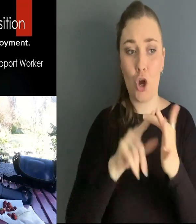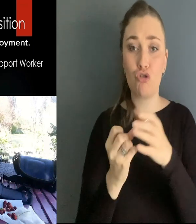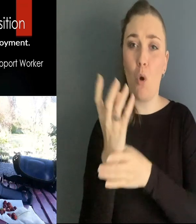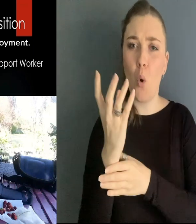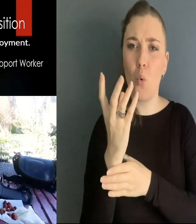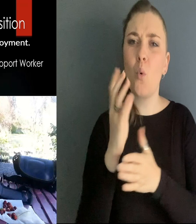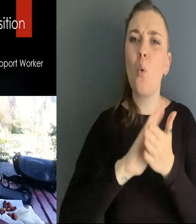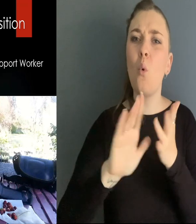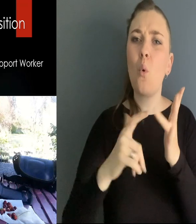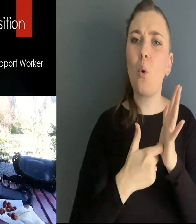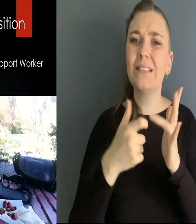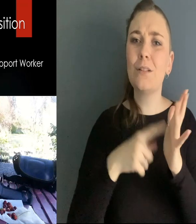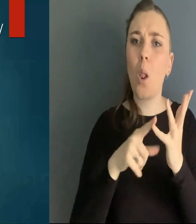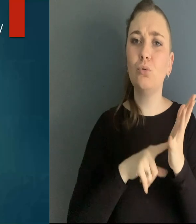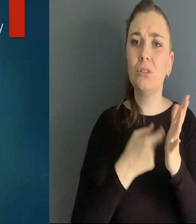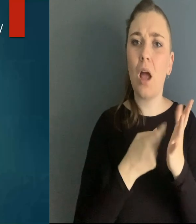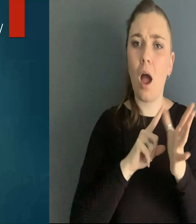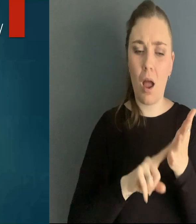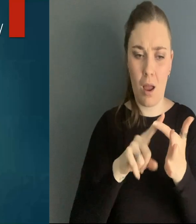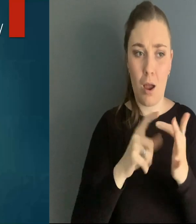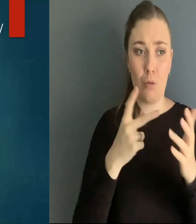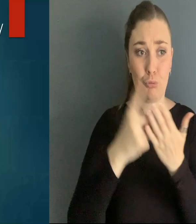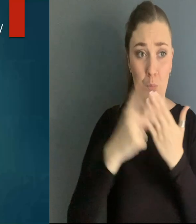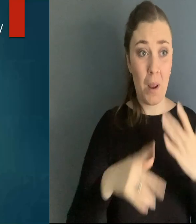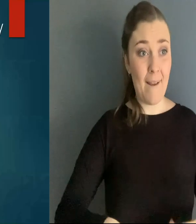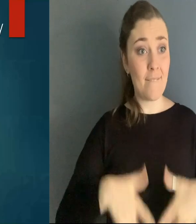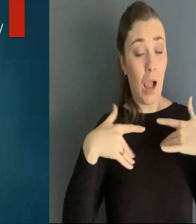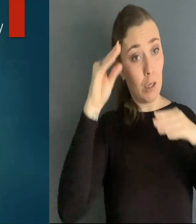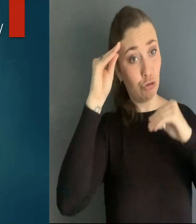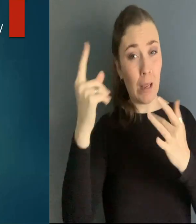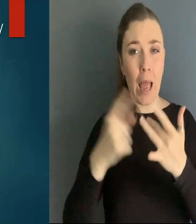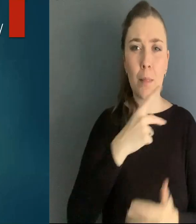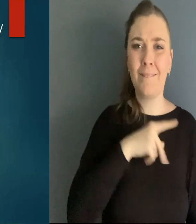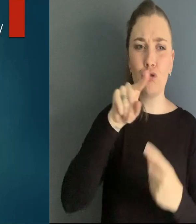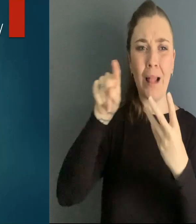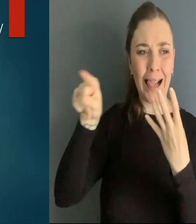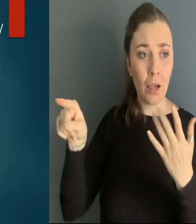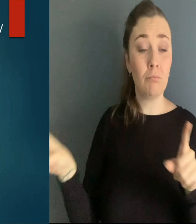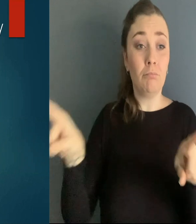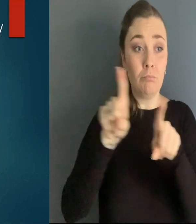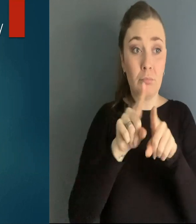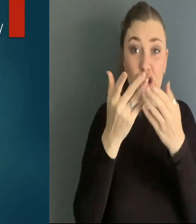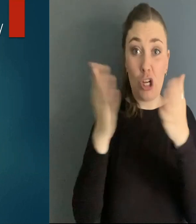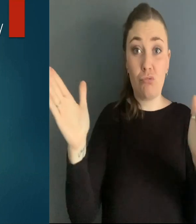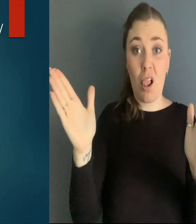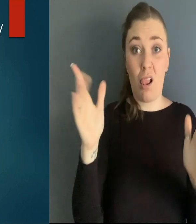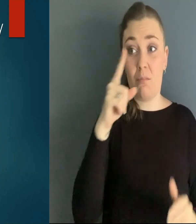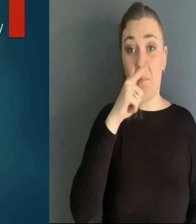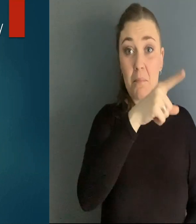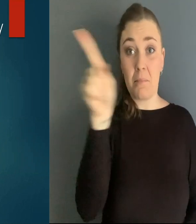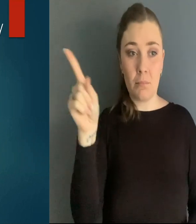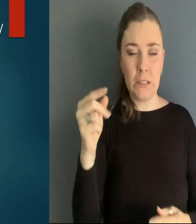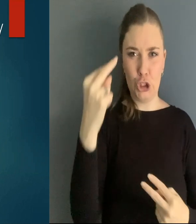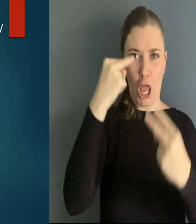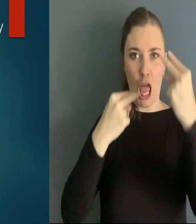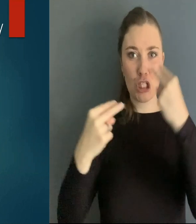for open employment i felt that educators other professionals as well as the general public often judge